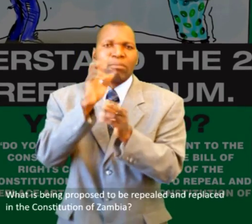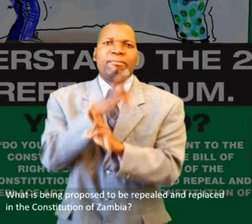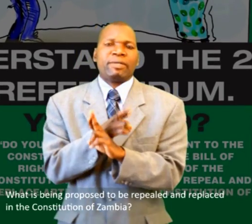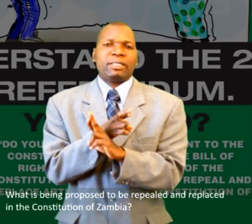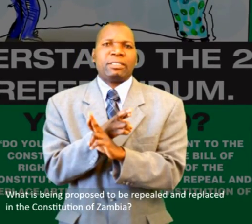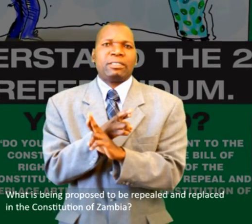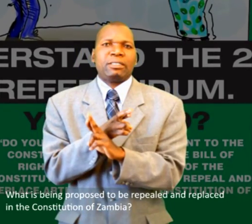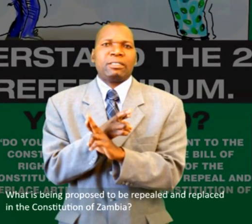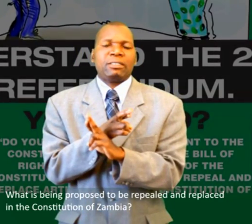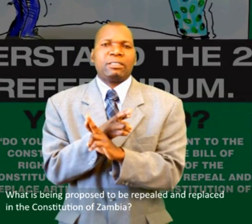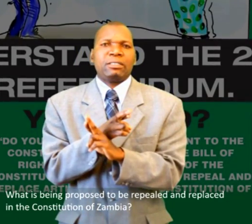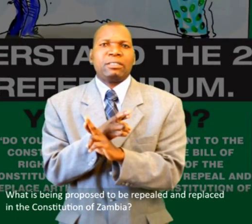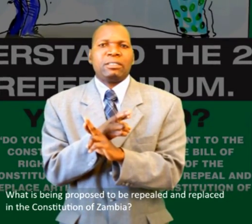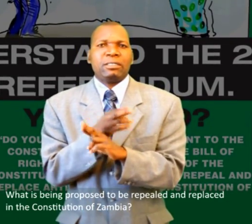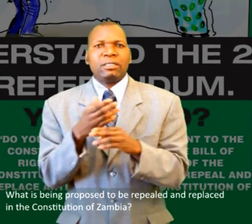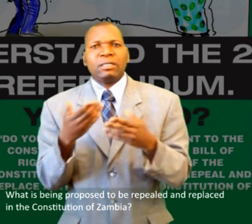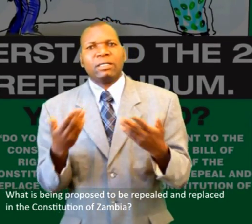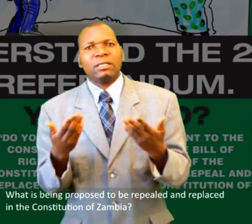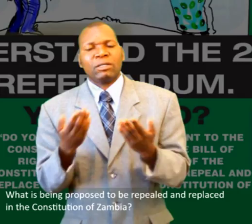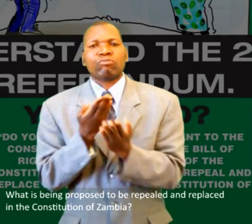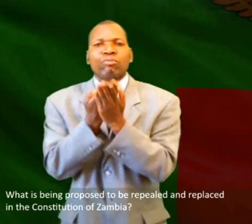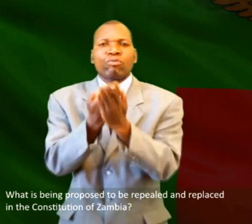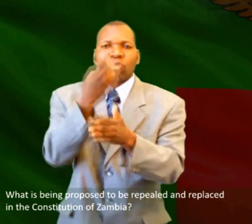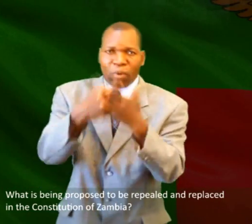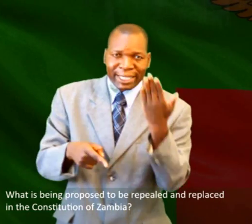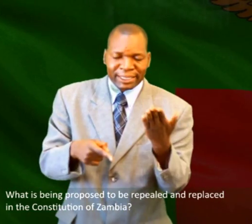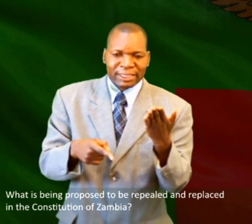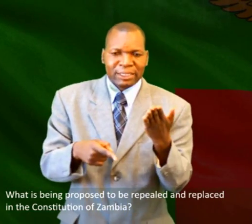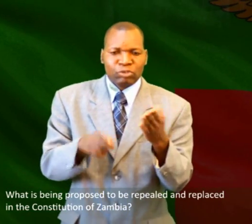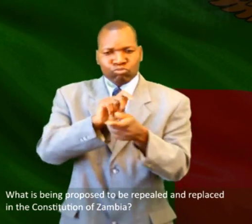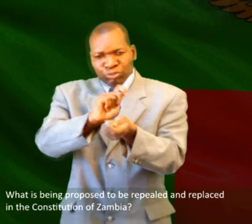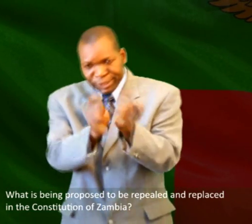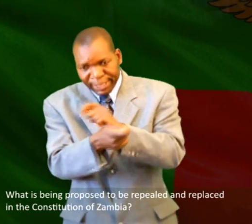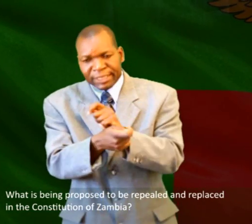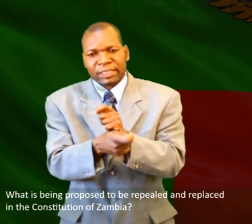What is being proposed to be repealed and replaced in the Constitution of Zambia?